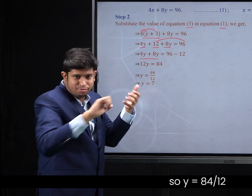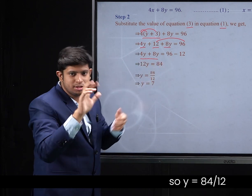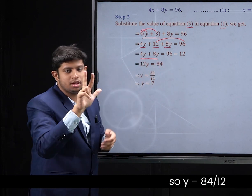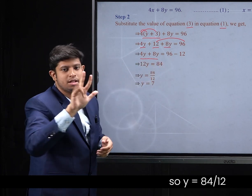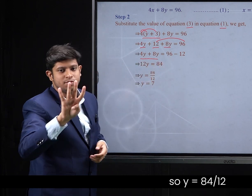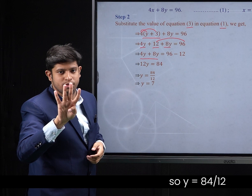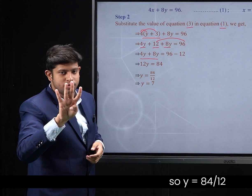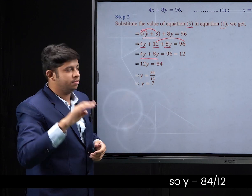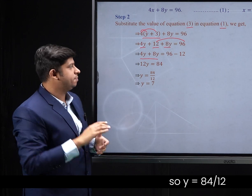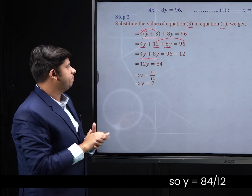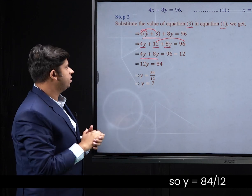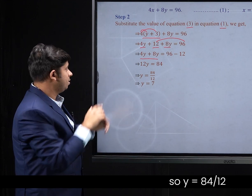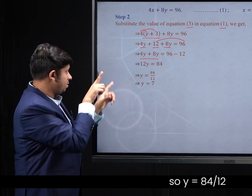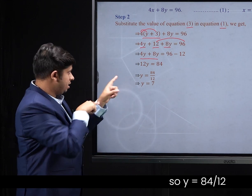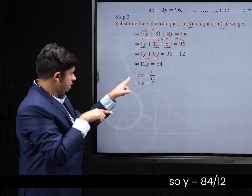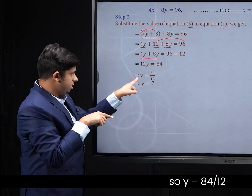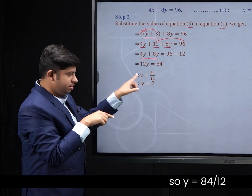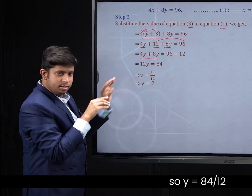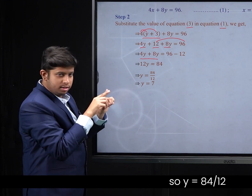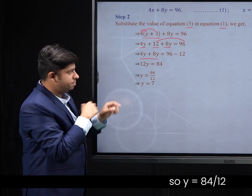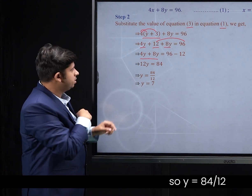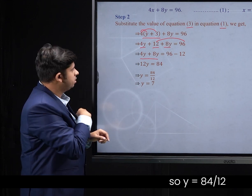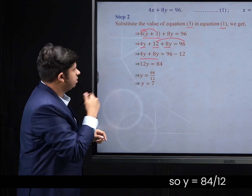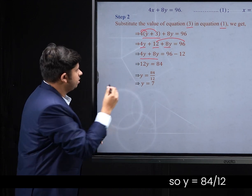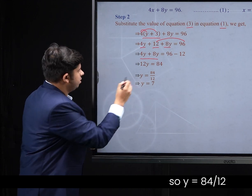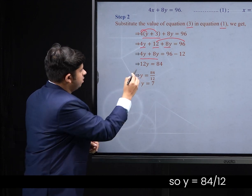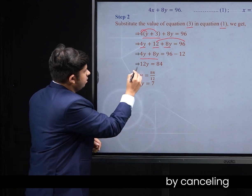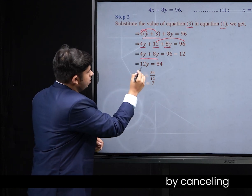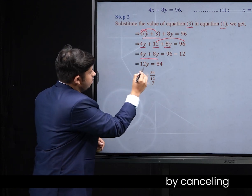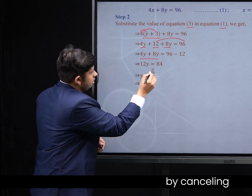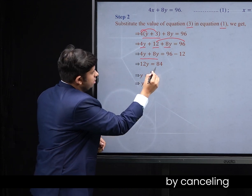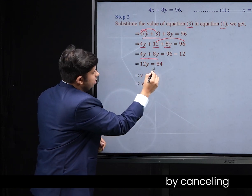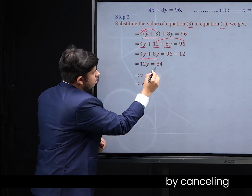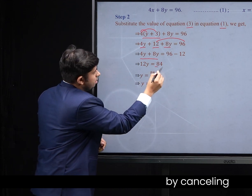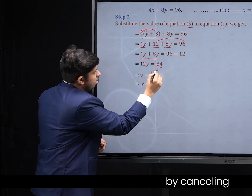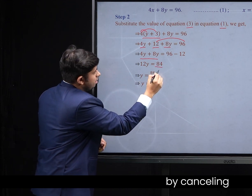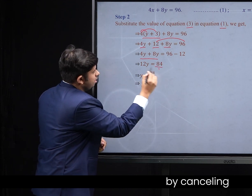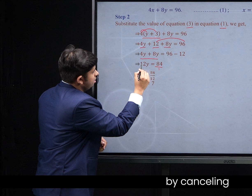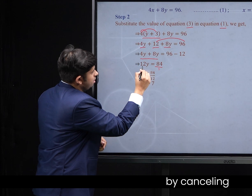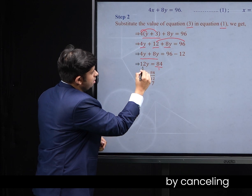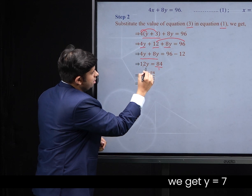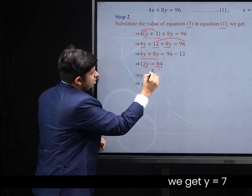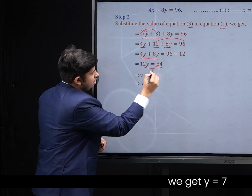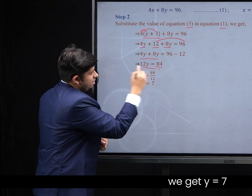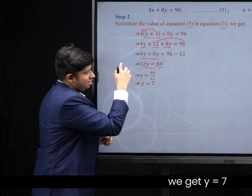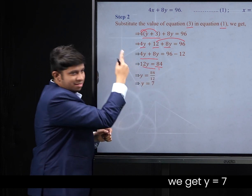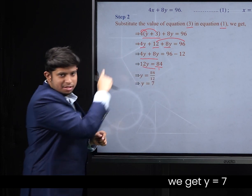So, y equal to 84 by 12. By cancelling, we get y equal to